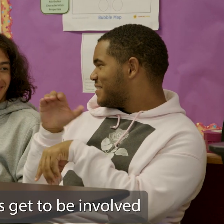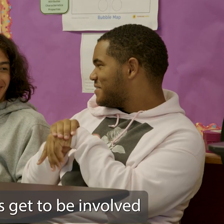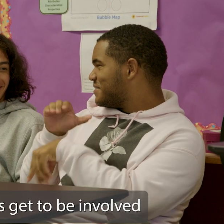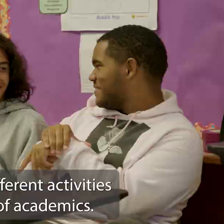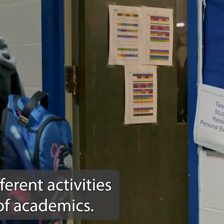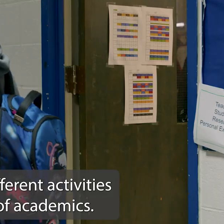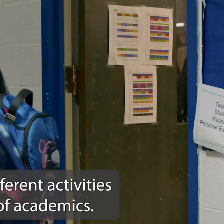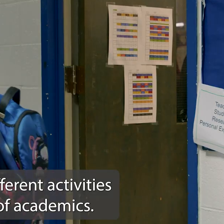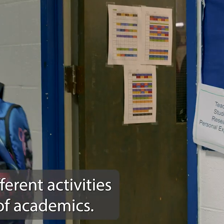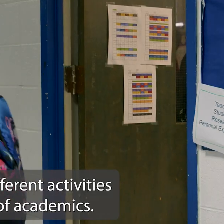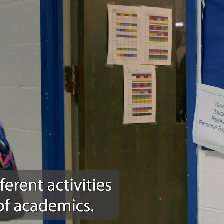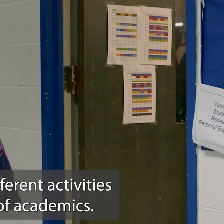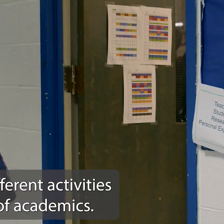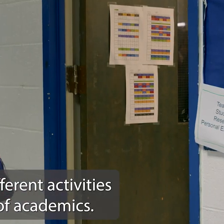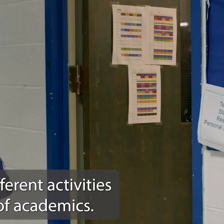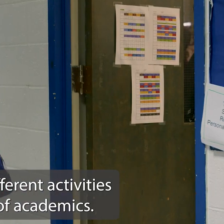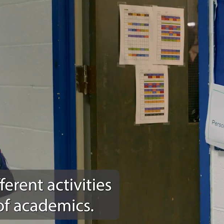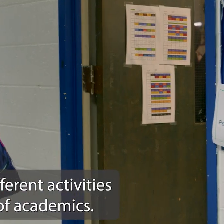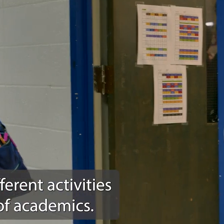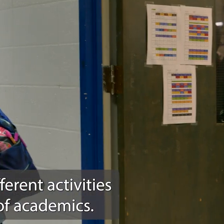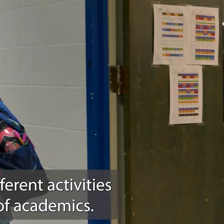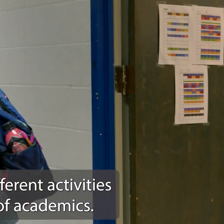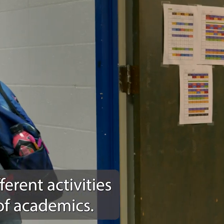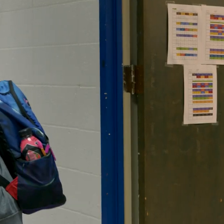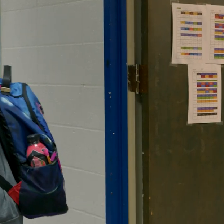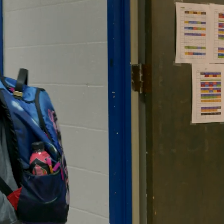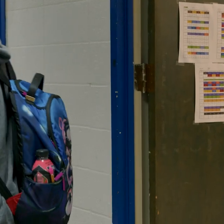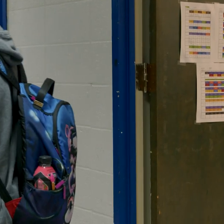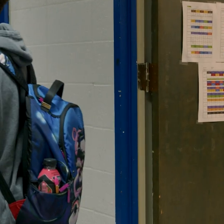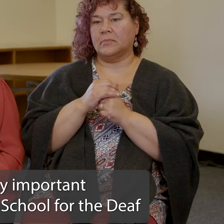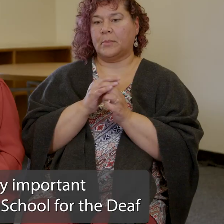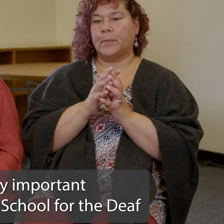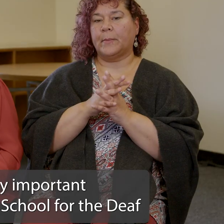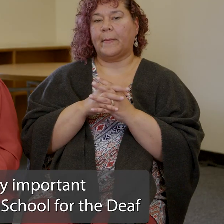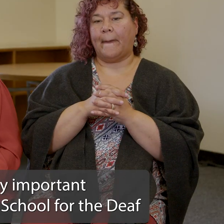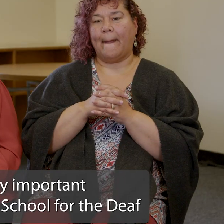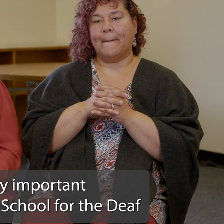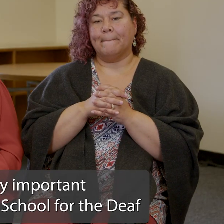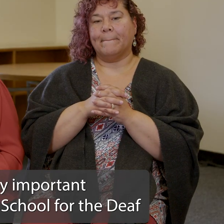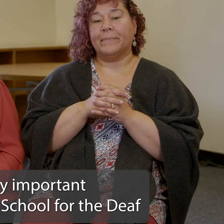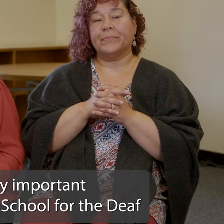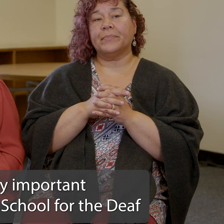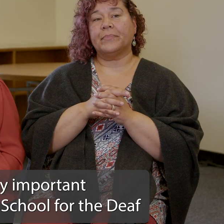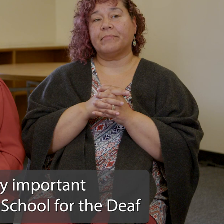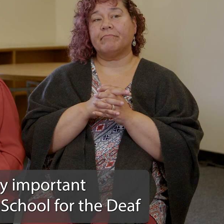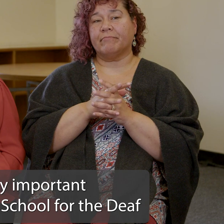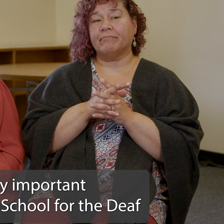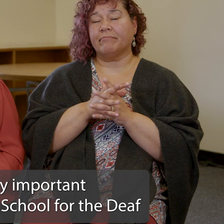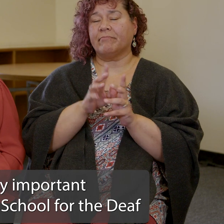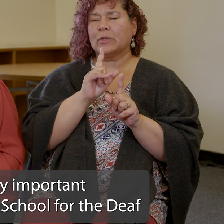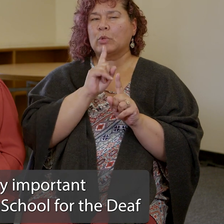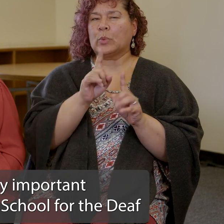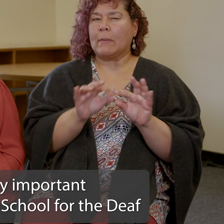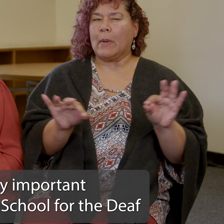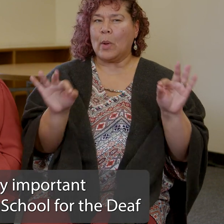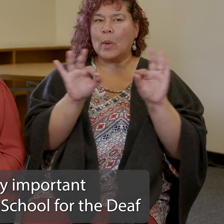involved in many different activities outside of academics. It's really important that Lexington School for the Deaf